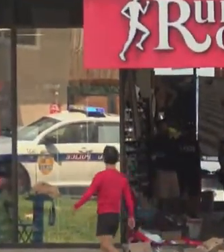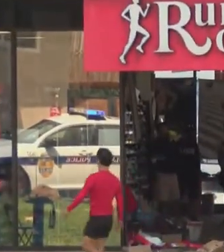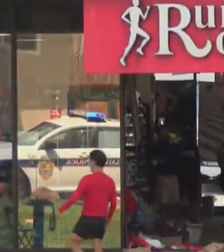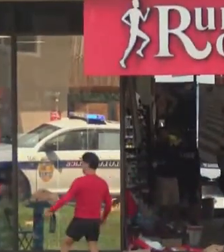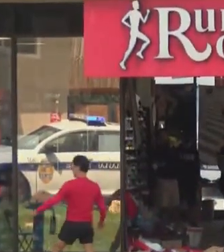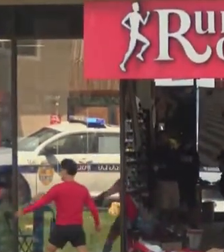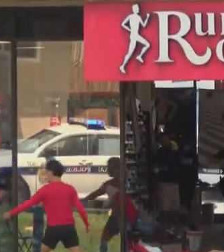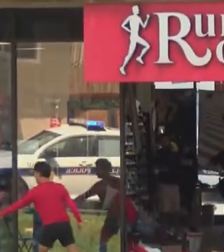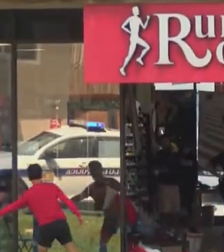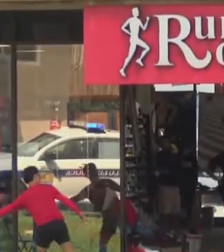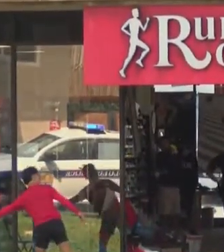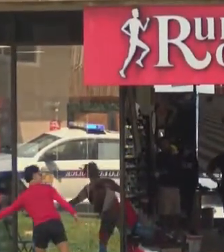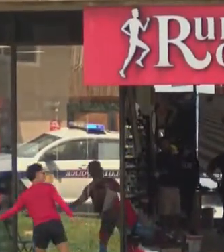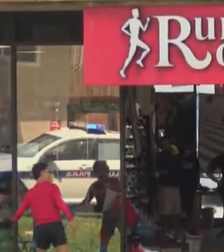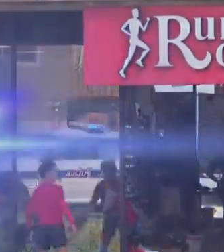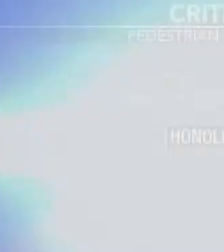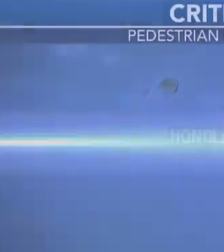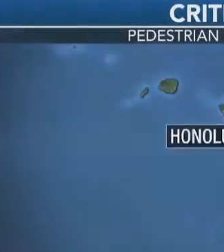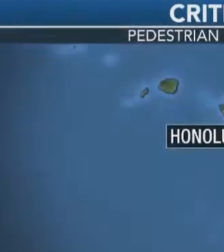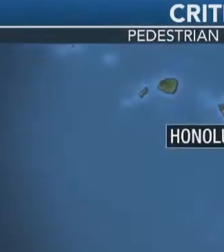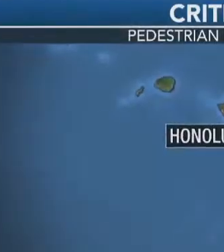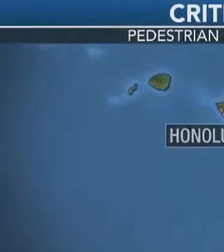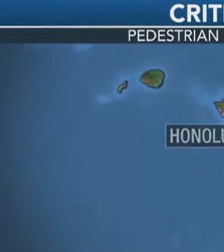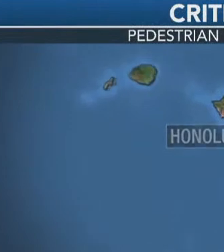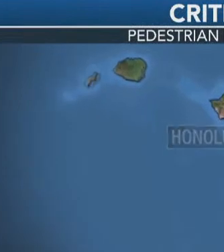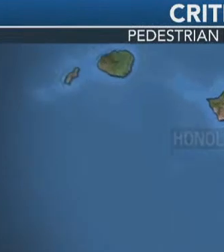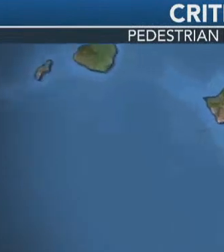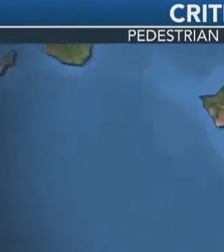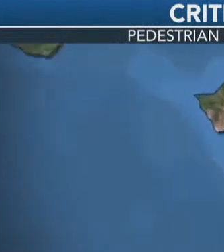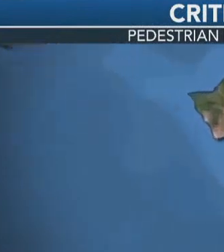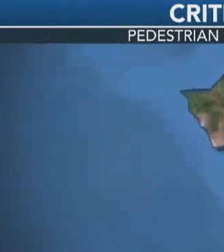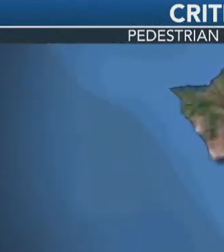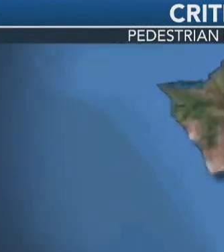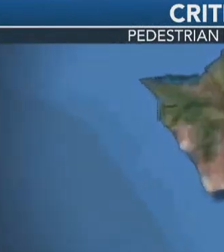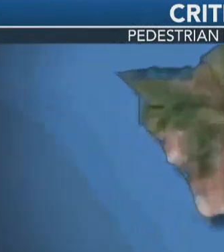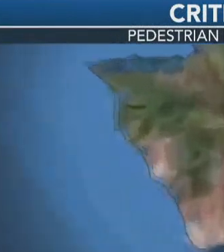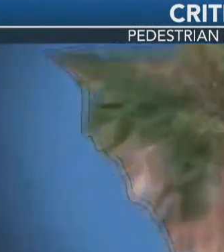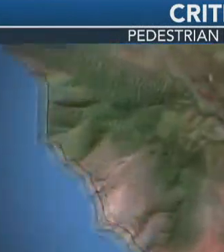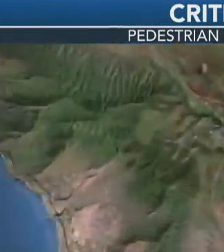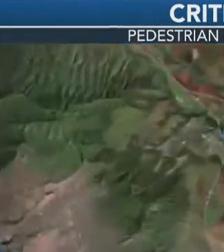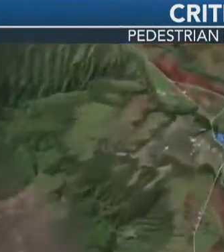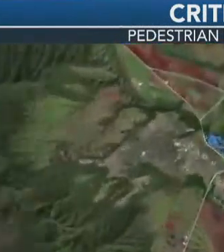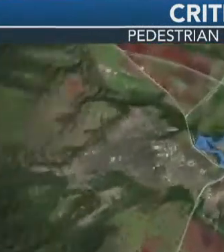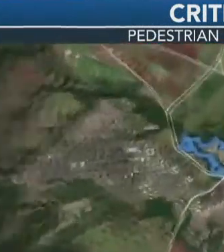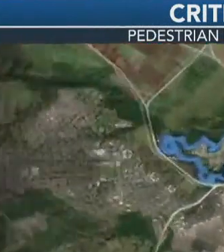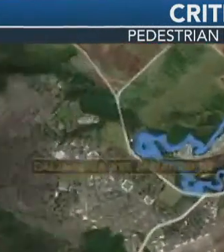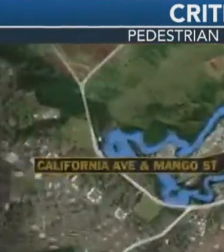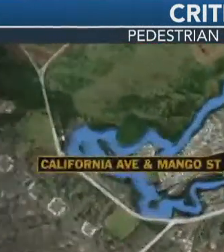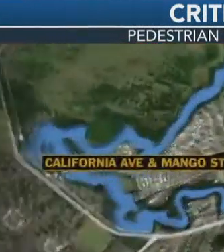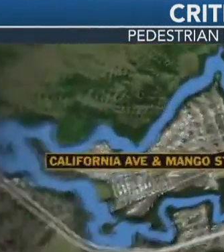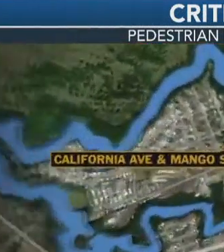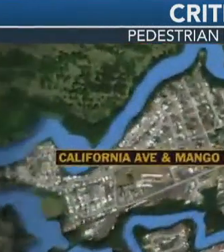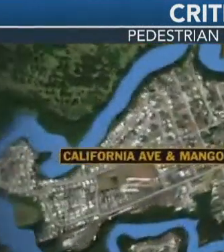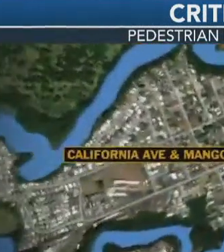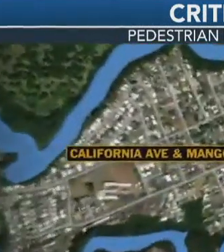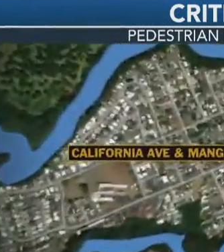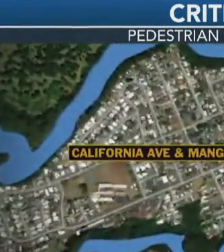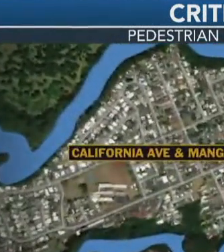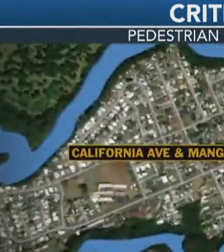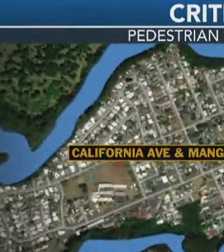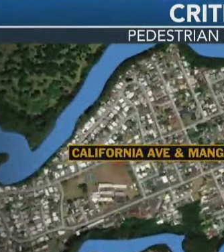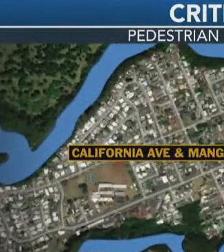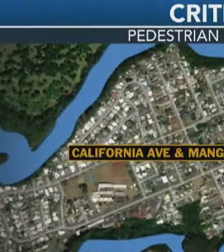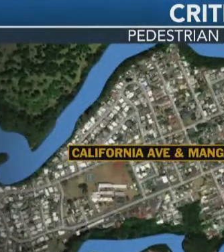about $15,000. A man is in critical condition after being struck by a car in Wahiawa. Police say he was hit near